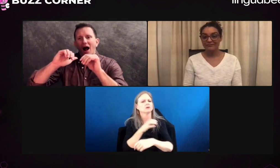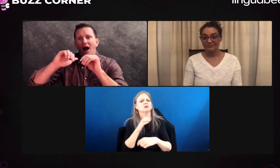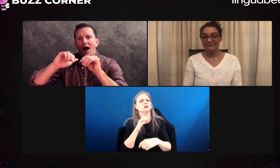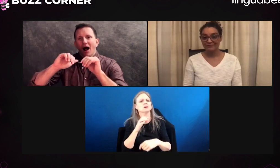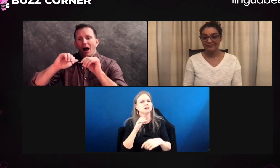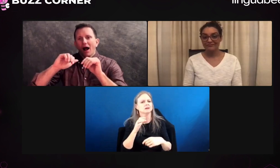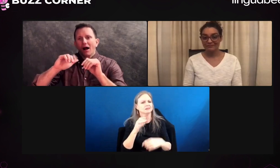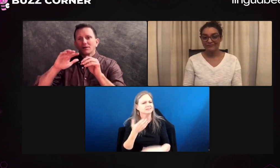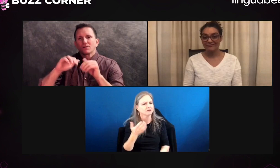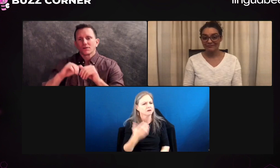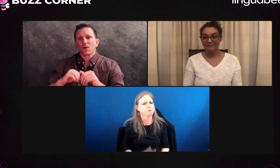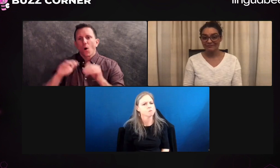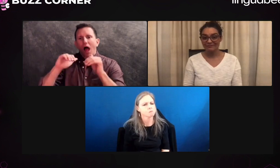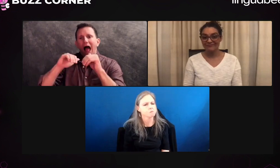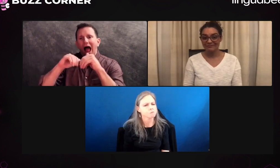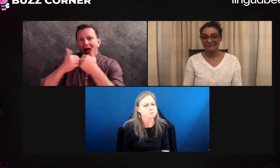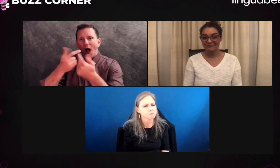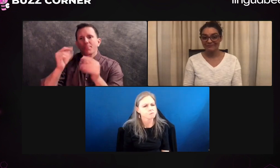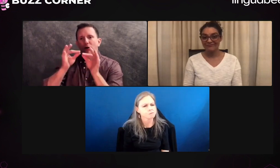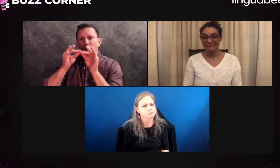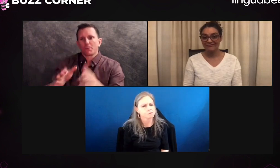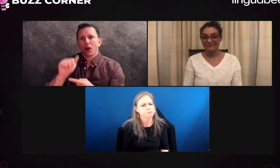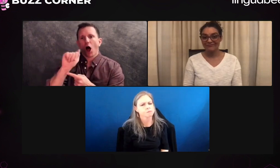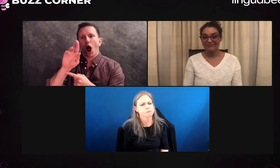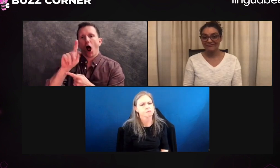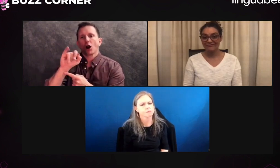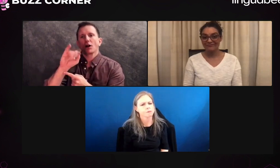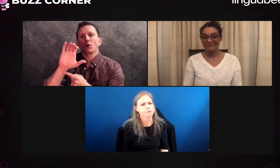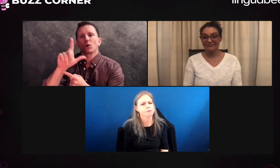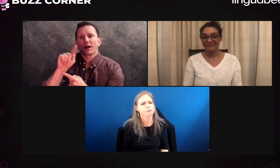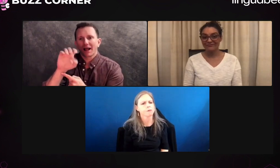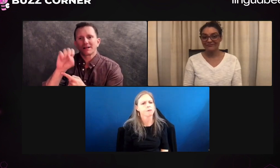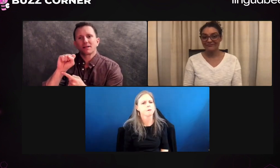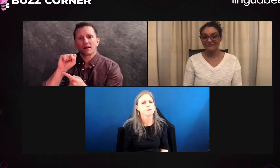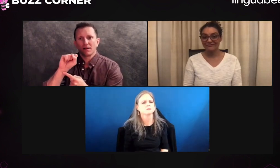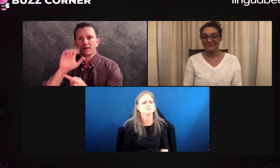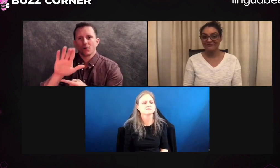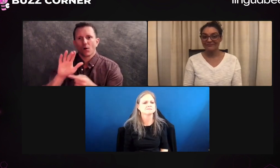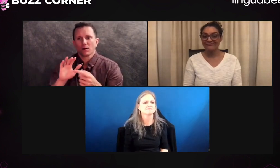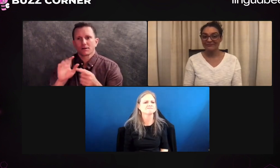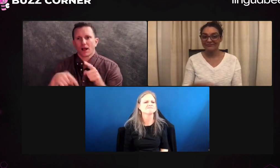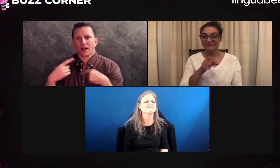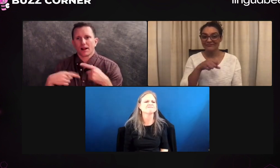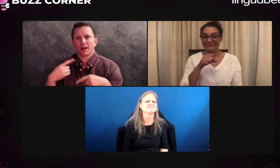communication style. It's about being empowered.